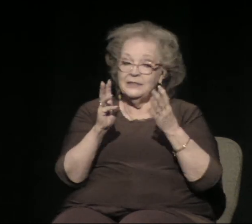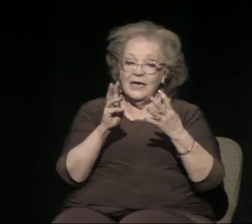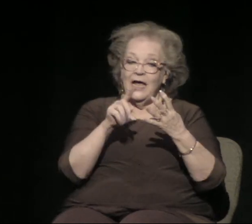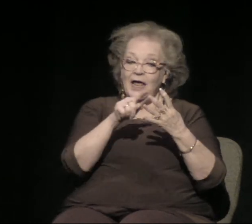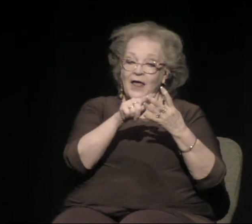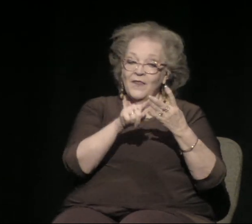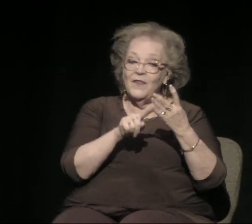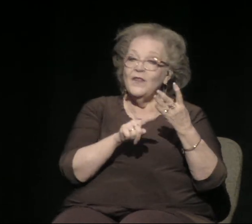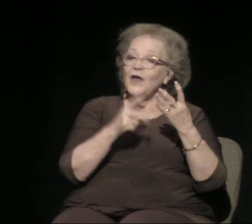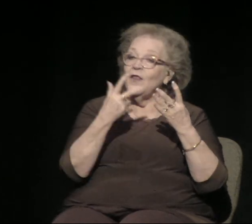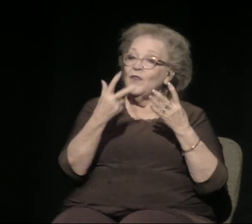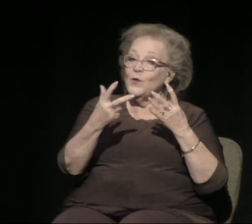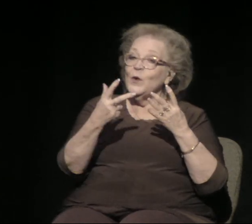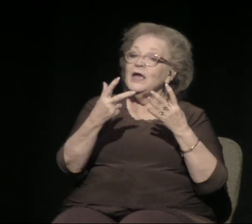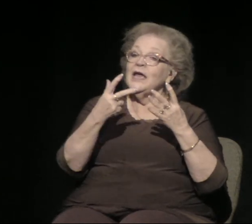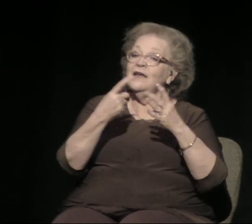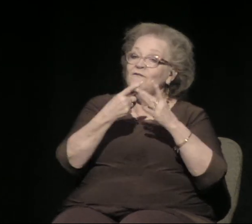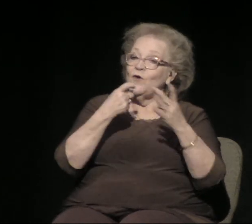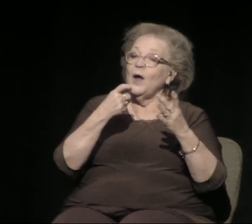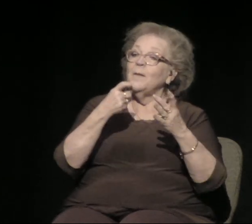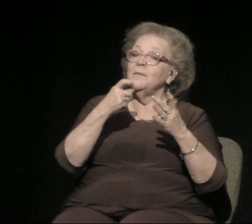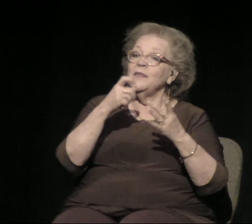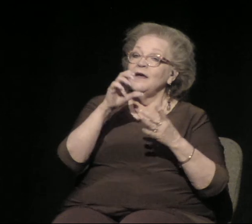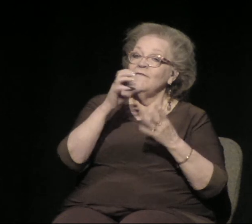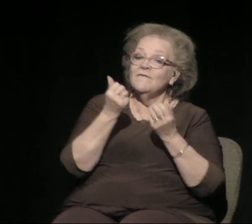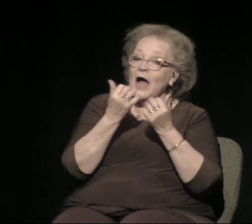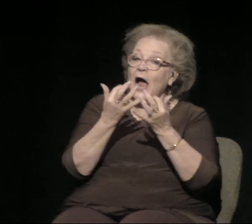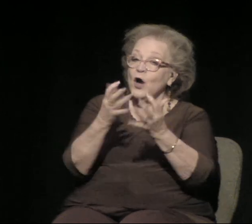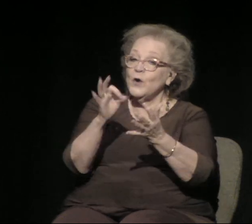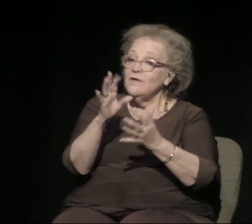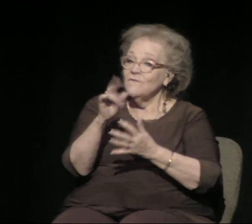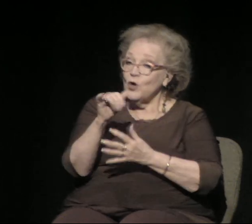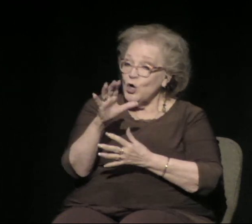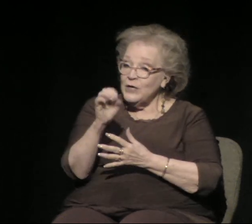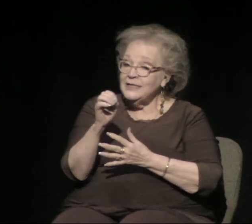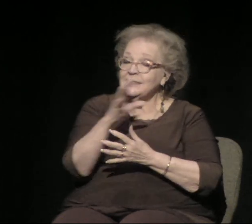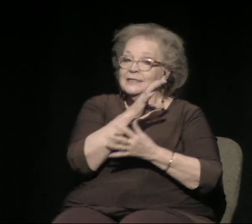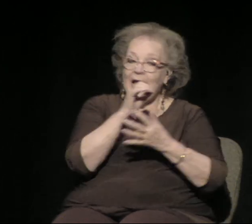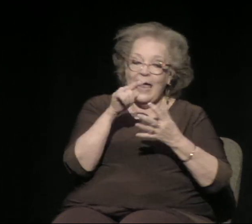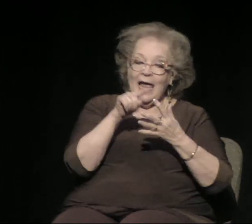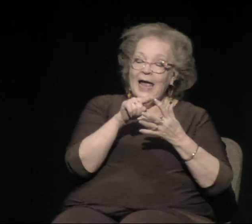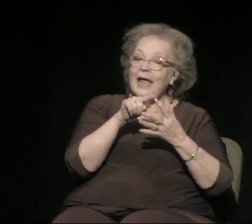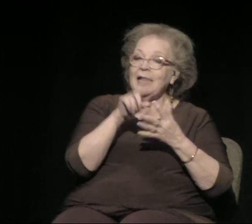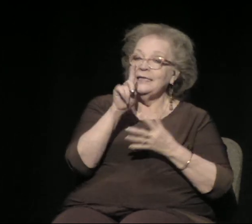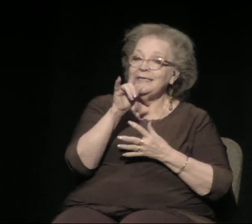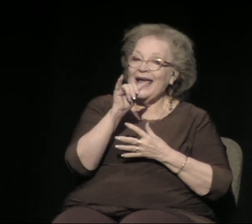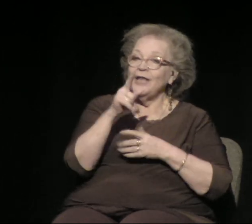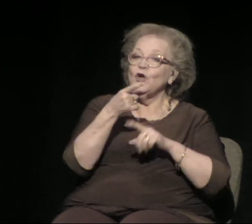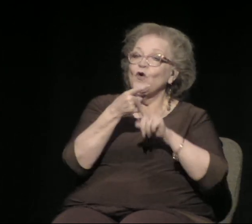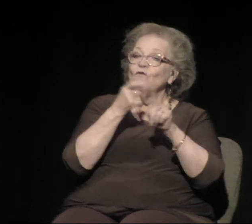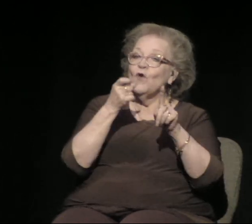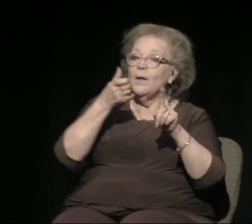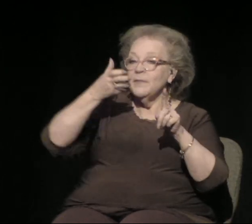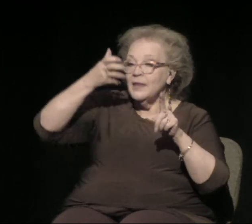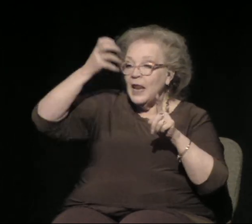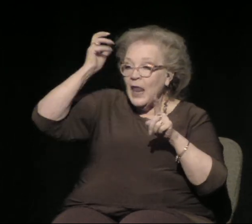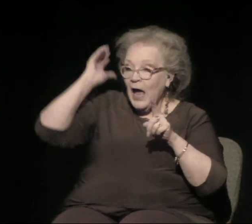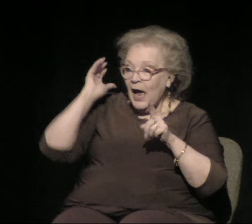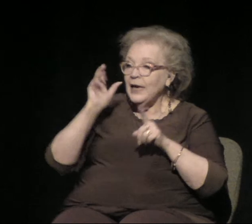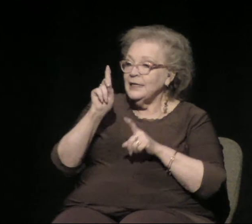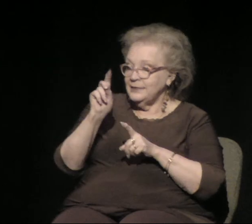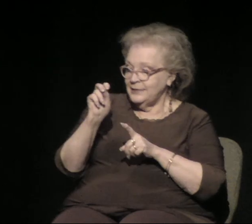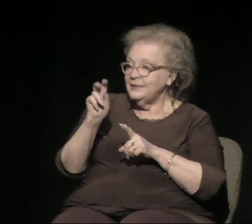Shadrach, Meshach, and Abednego from the fiery furnace, and then Daniel from the lion's den. And then God